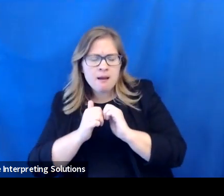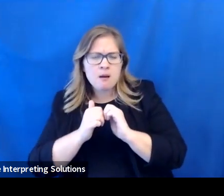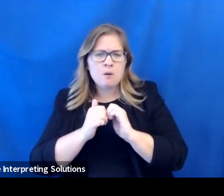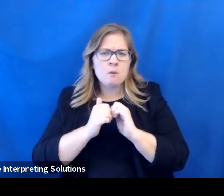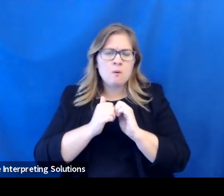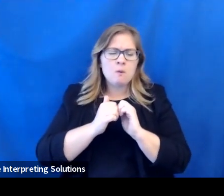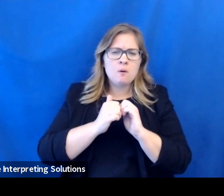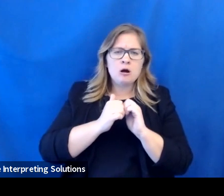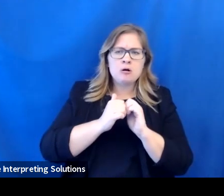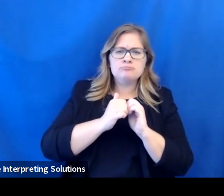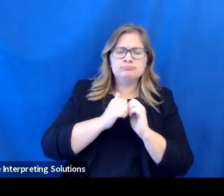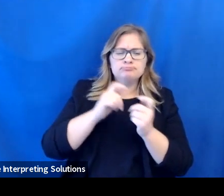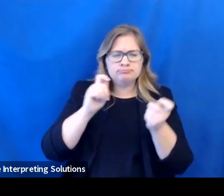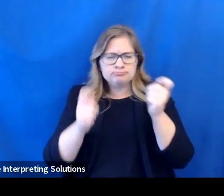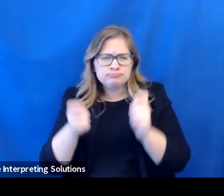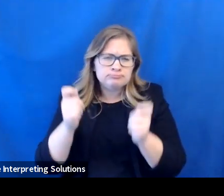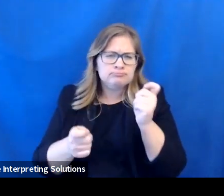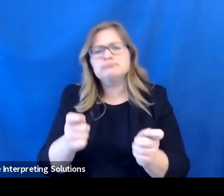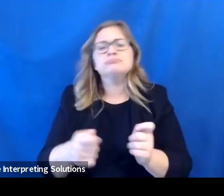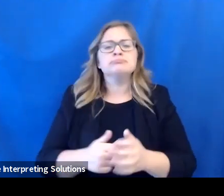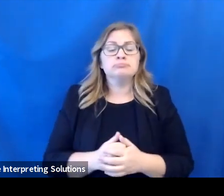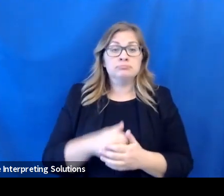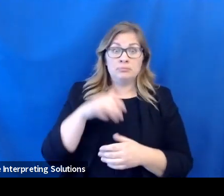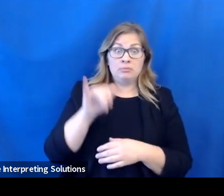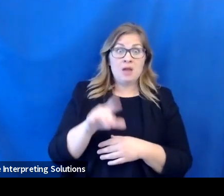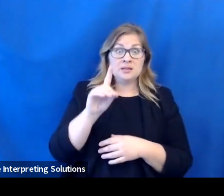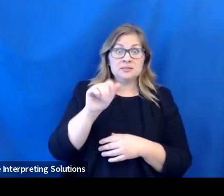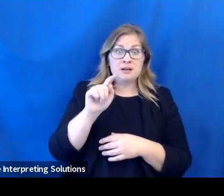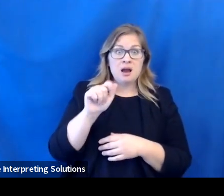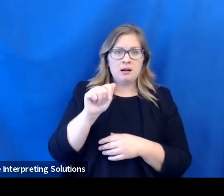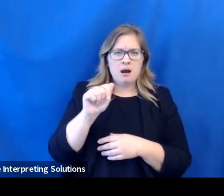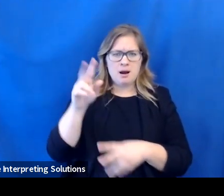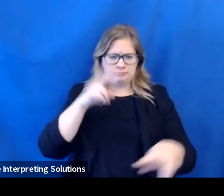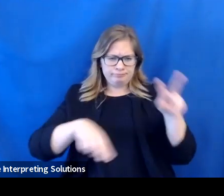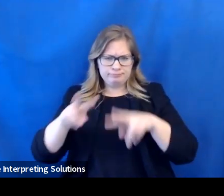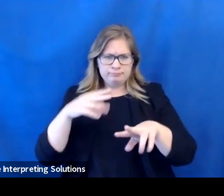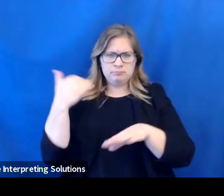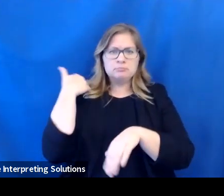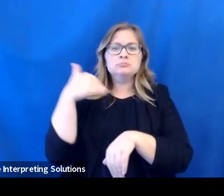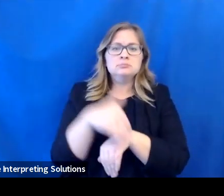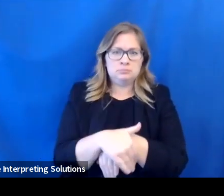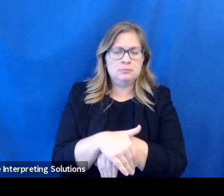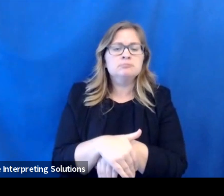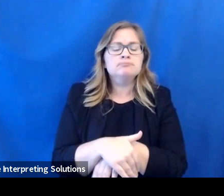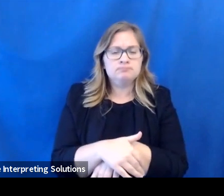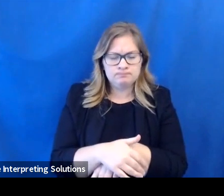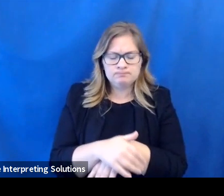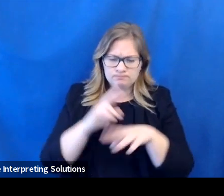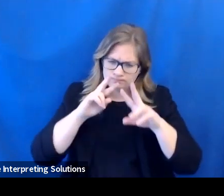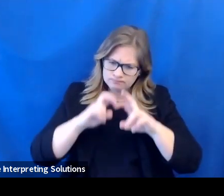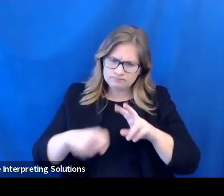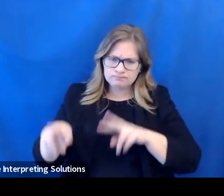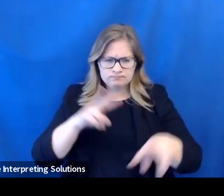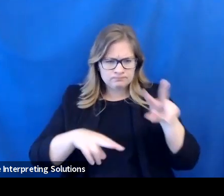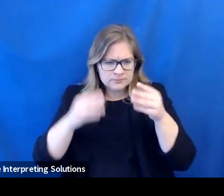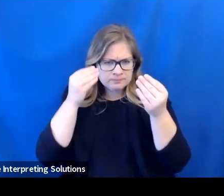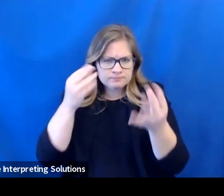set last night. I have spent the better part of the last 24 hours going through that in the books that I have from all the